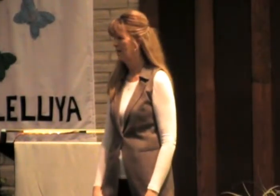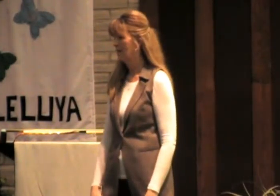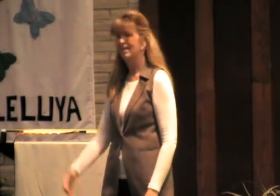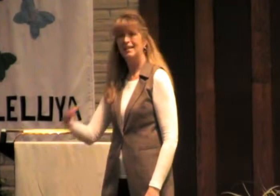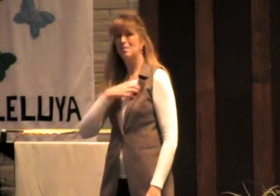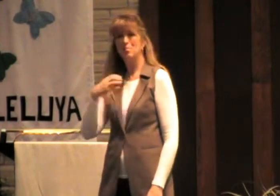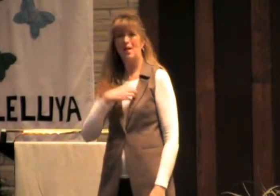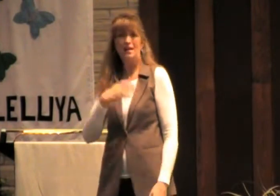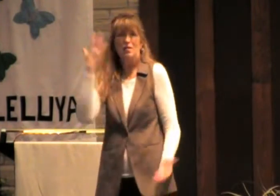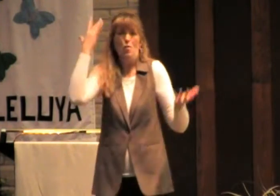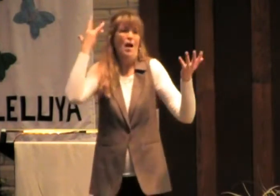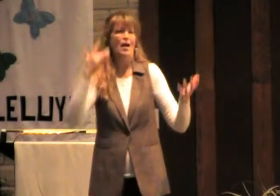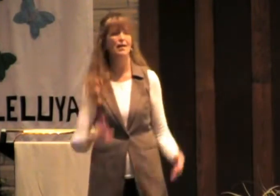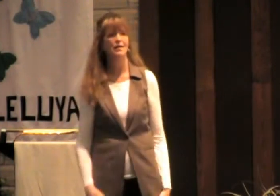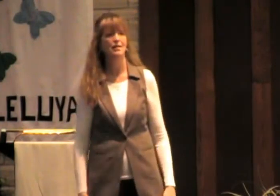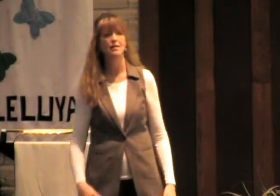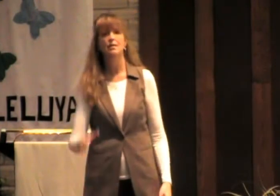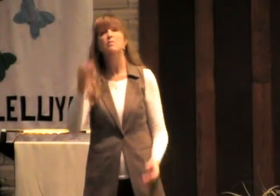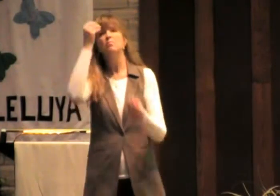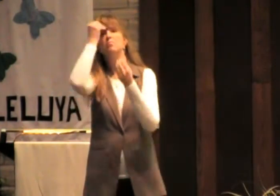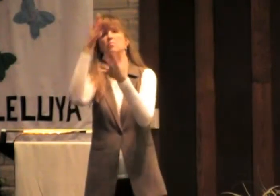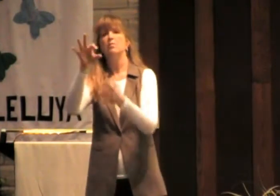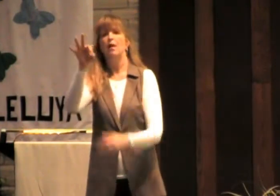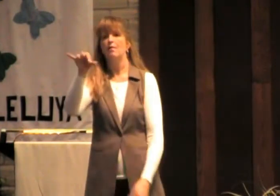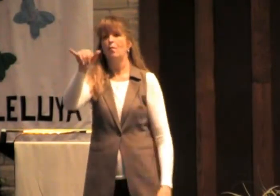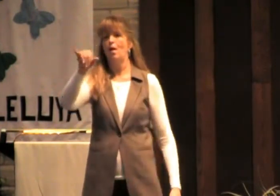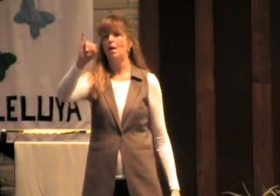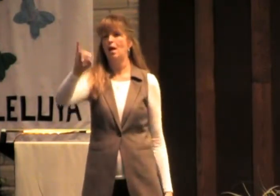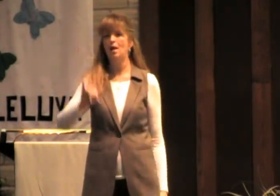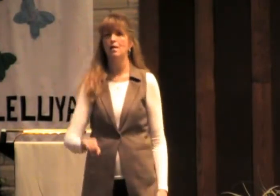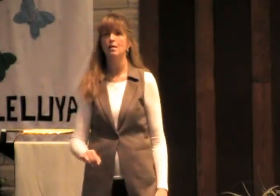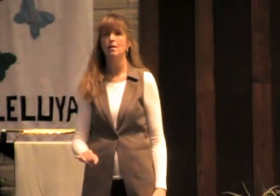a positive. Complain. Why do we complain?